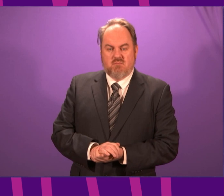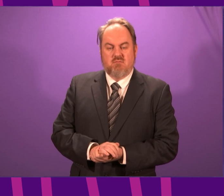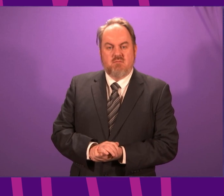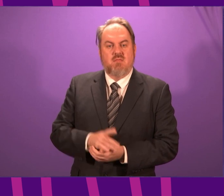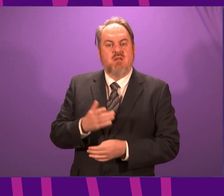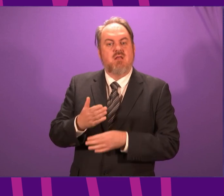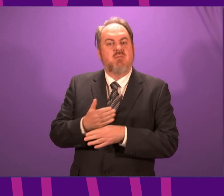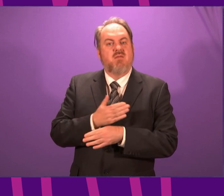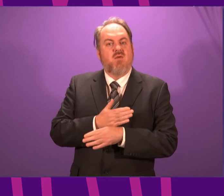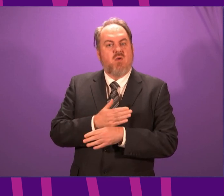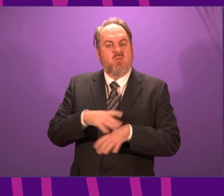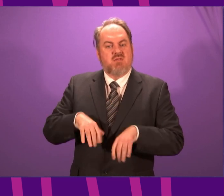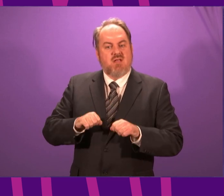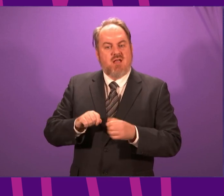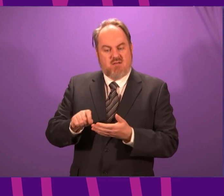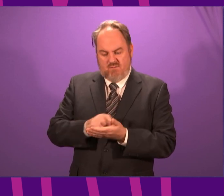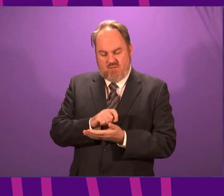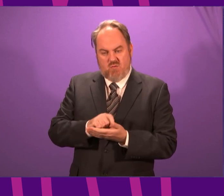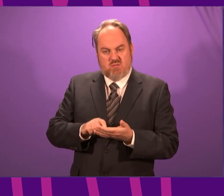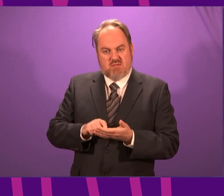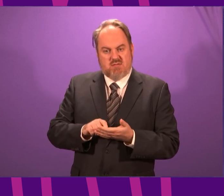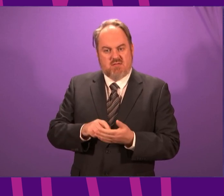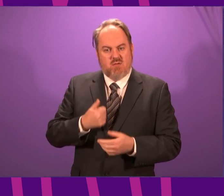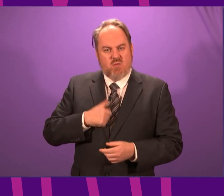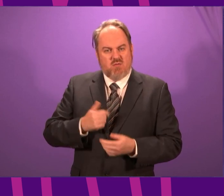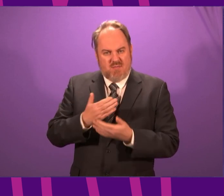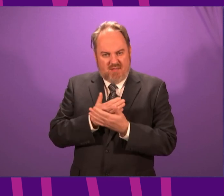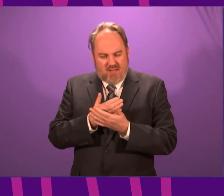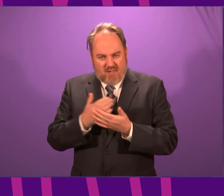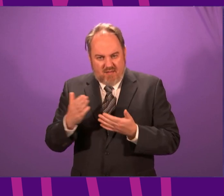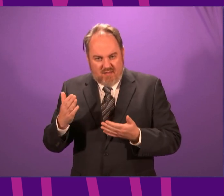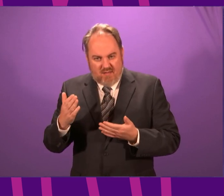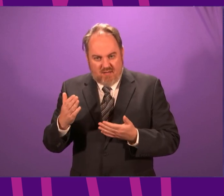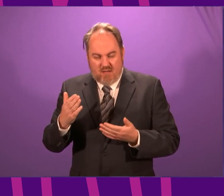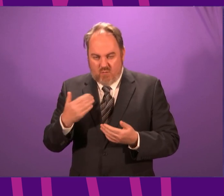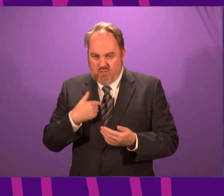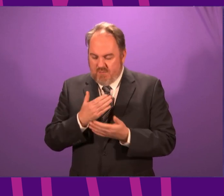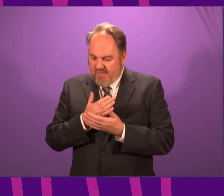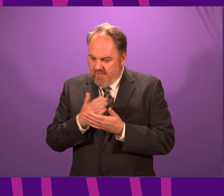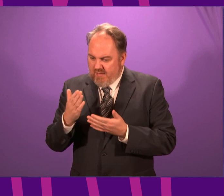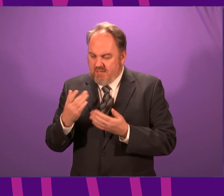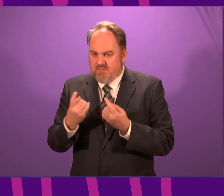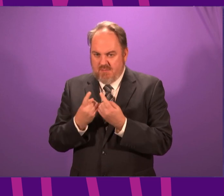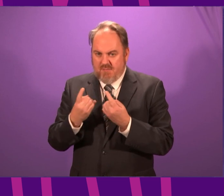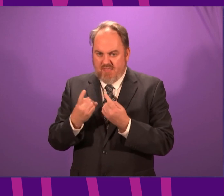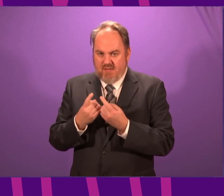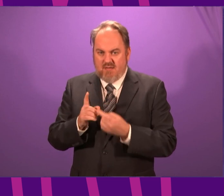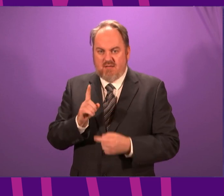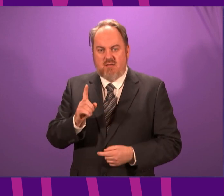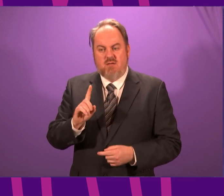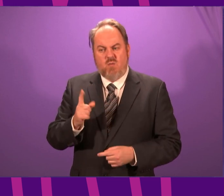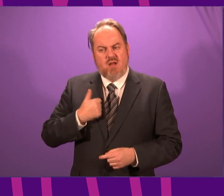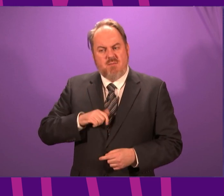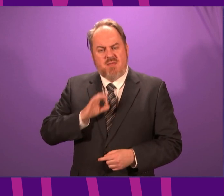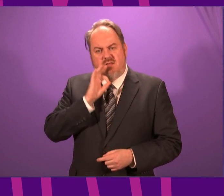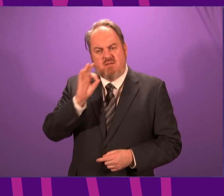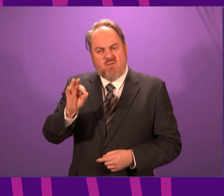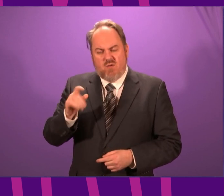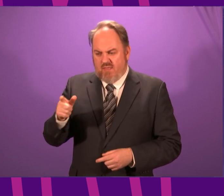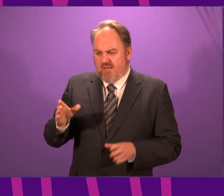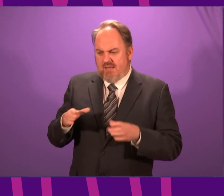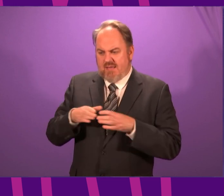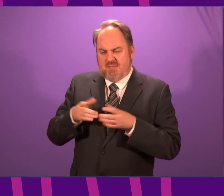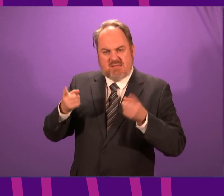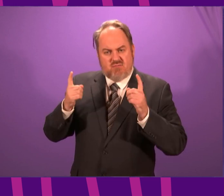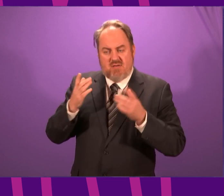Before we turn to the vote, can we just clarify something, please? And we need to clarify that the Cabinet Secretary said